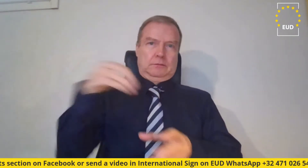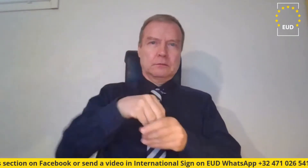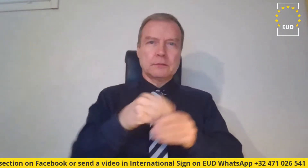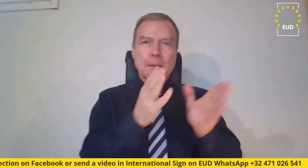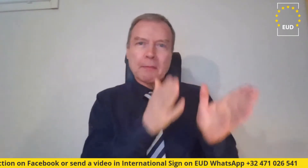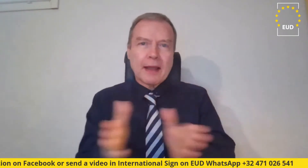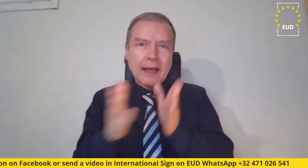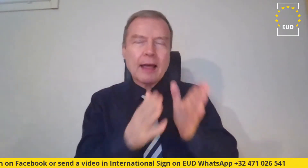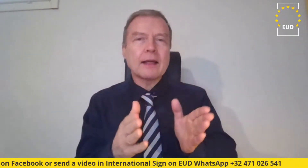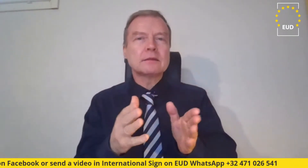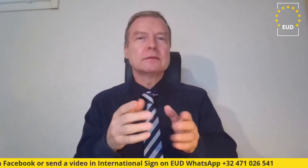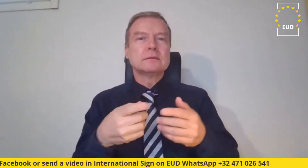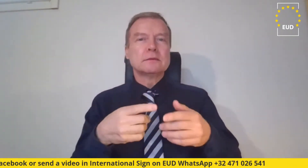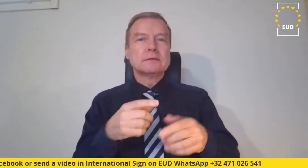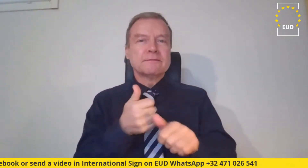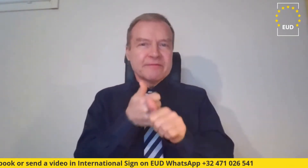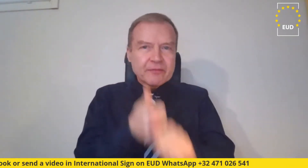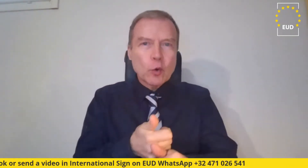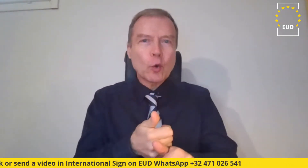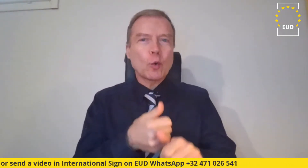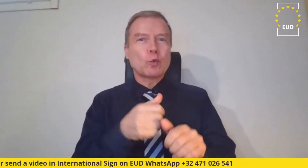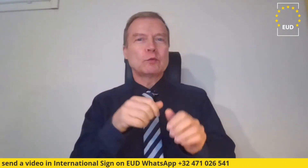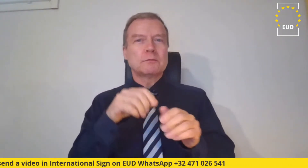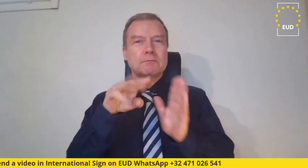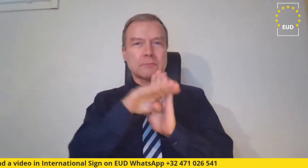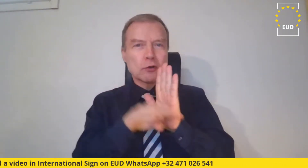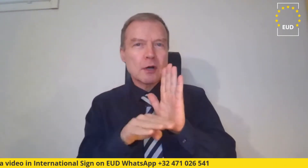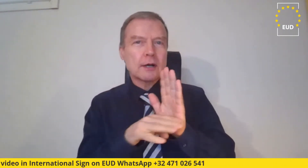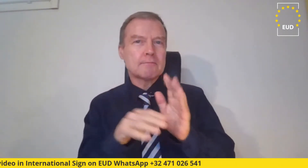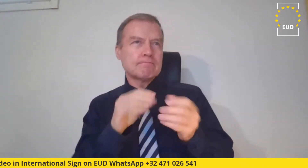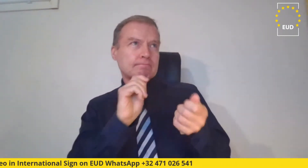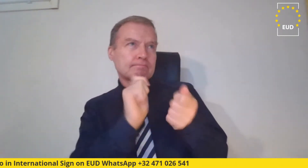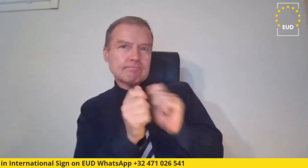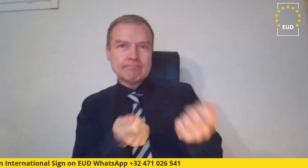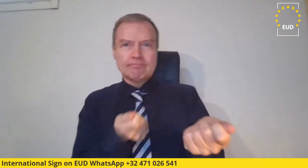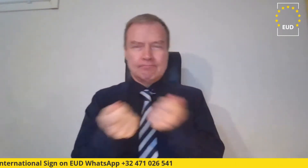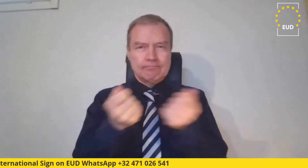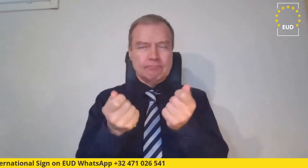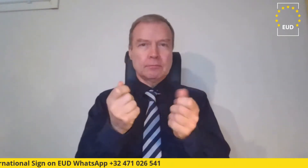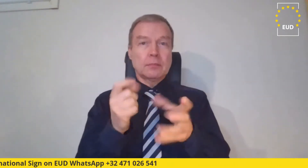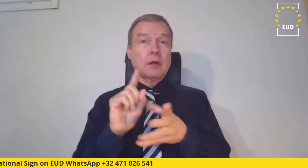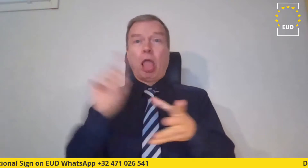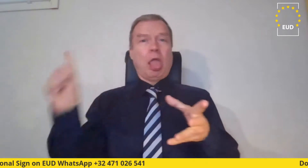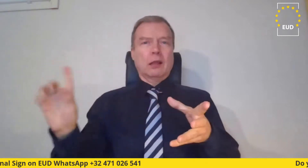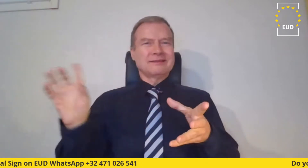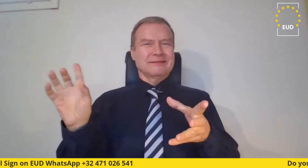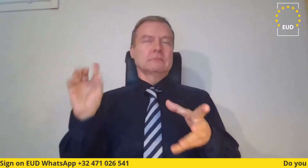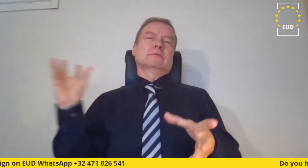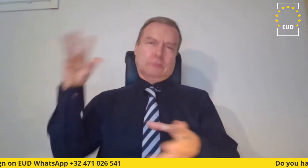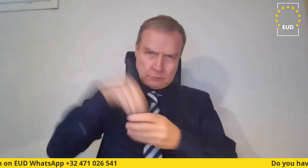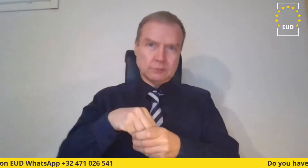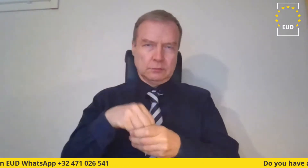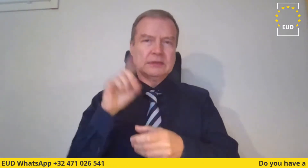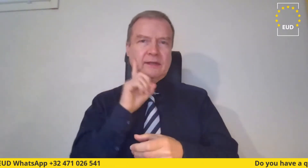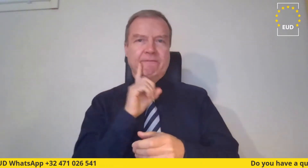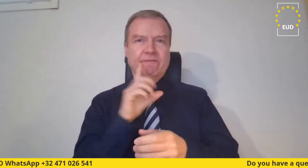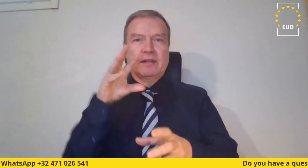David, Bojan, you emphasized the need for deaf interpreters to be involved in the